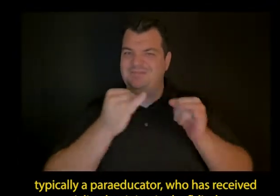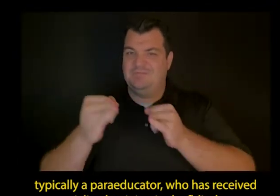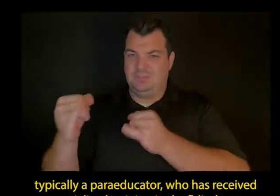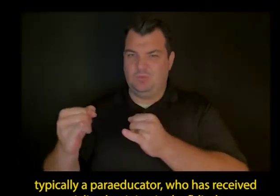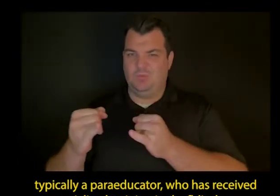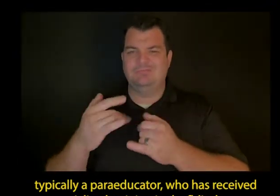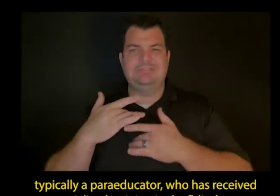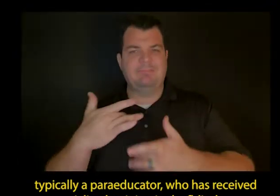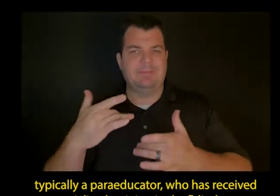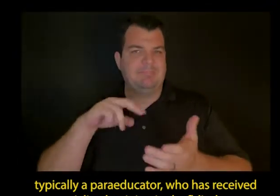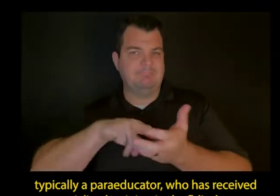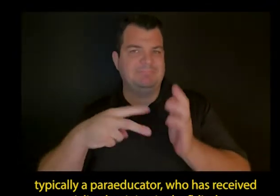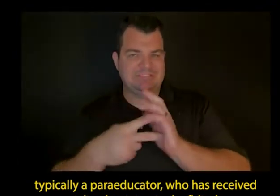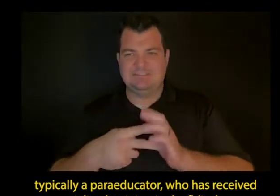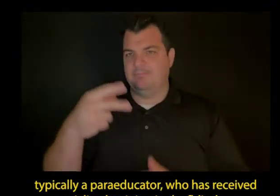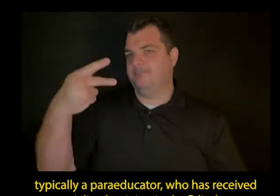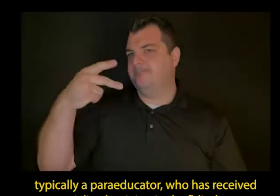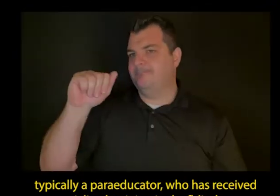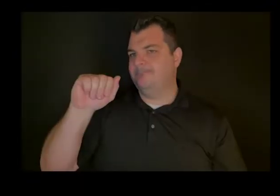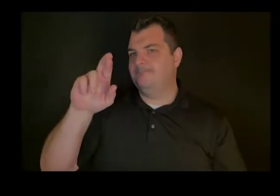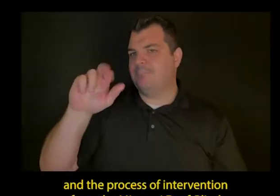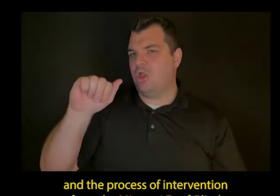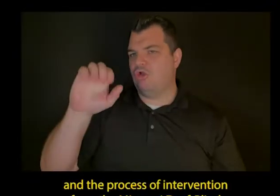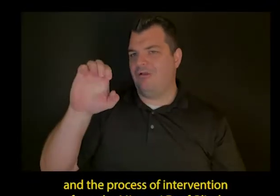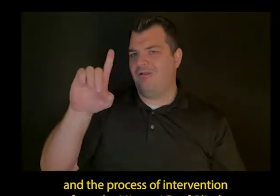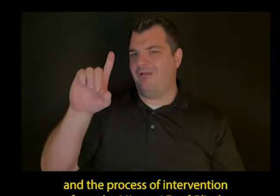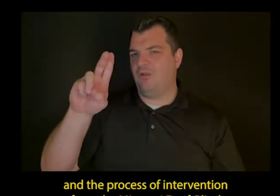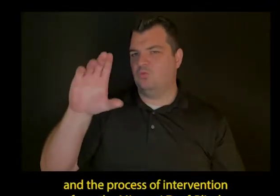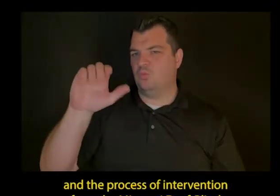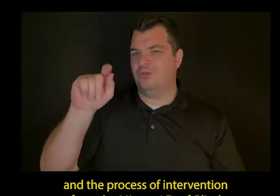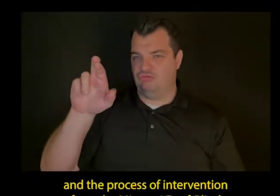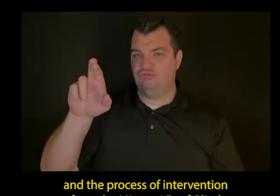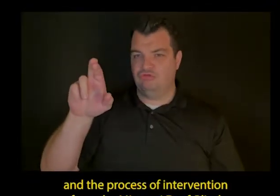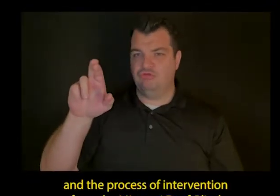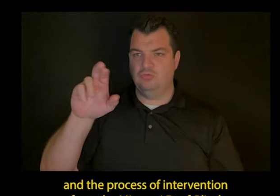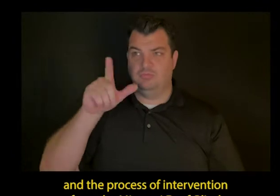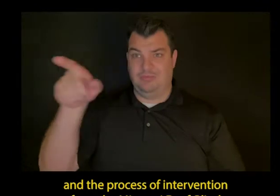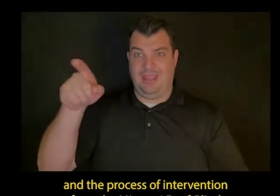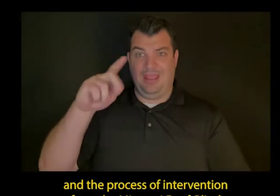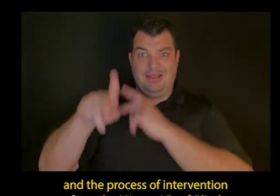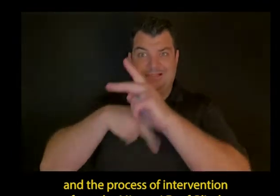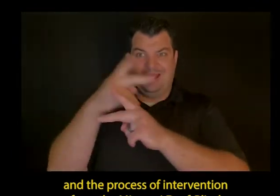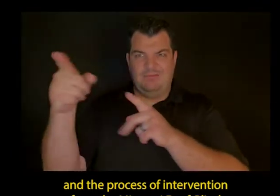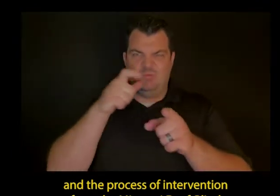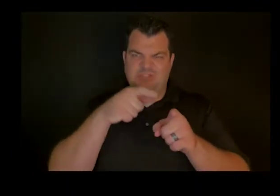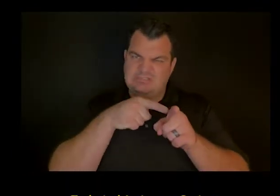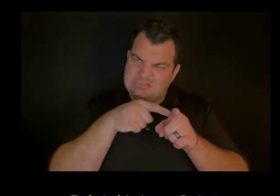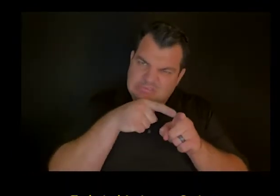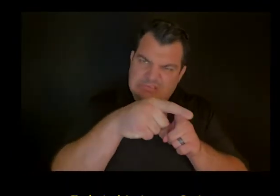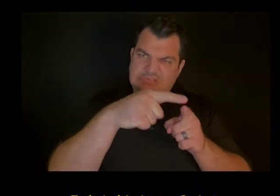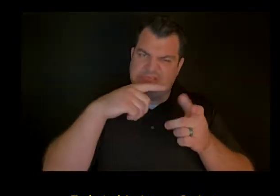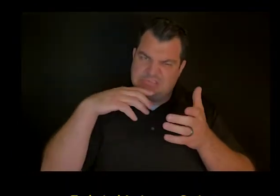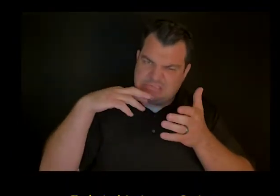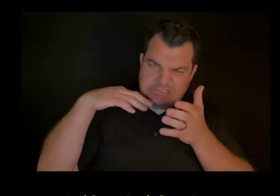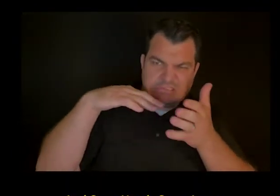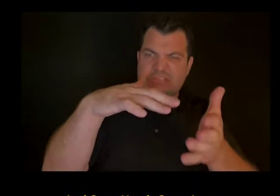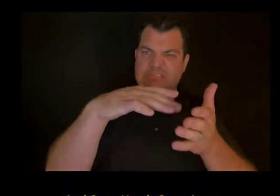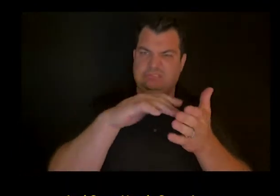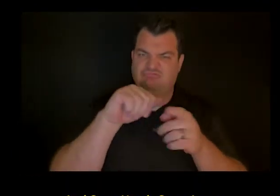received specialized training in deafblindness, and the process of intervention from the Missouri DeafBlind Technical Assistance Project and